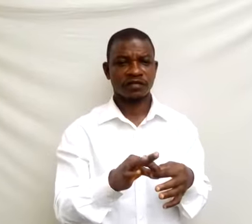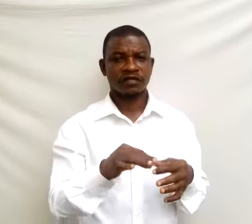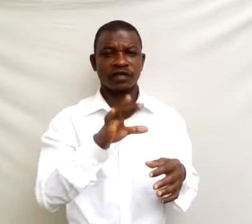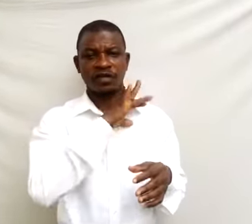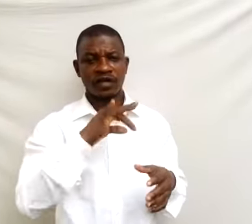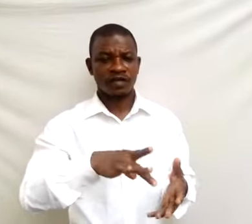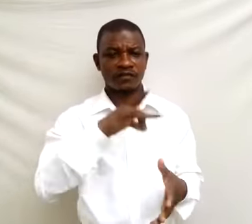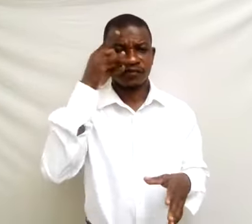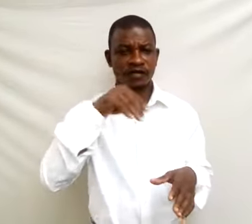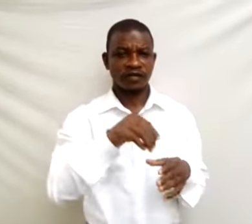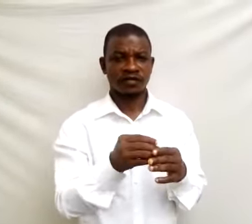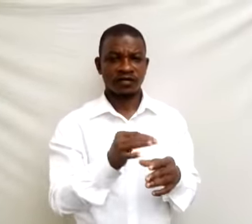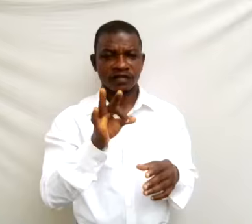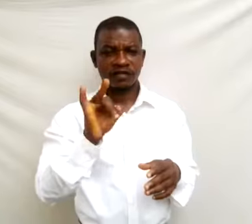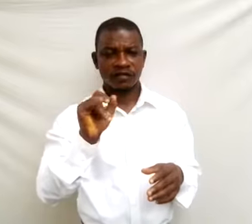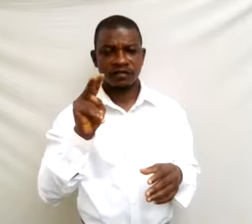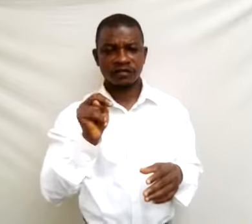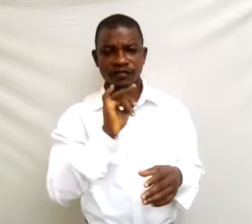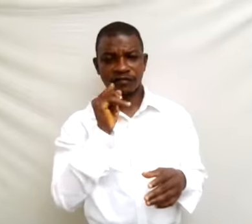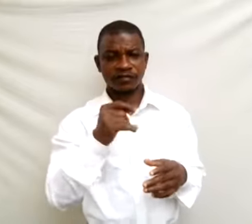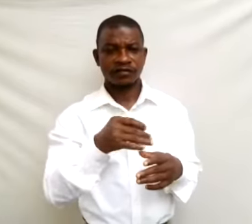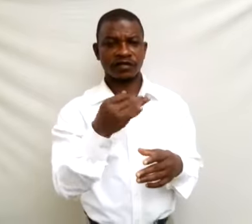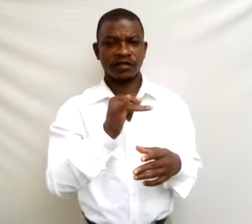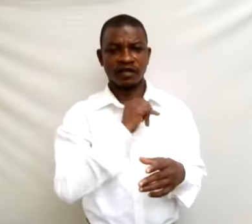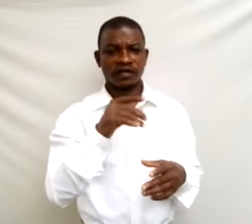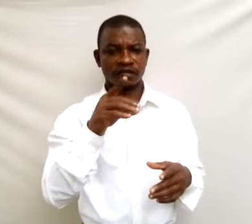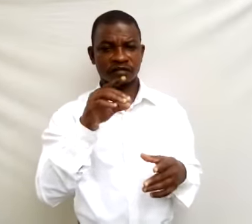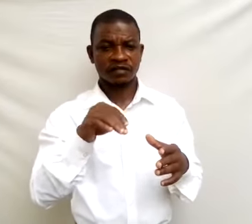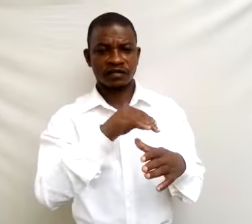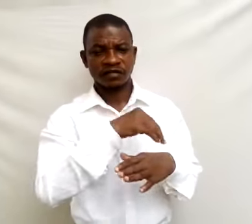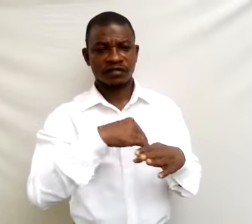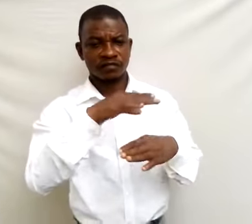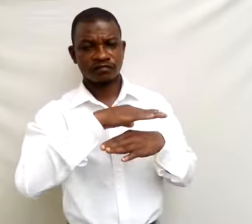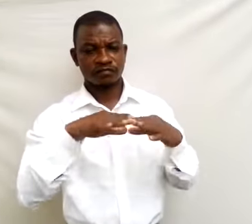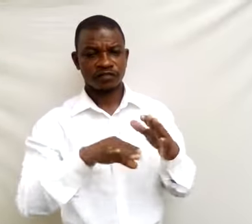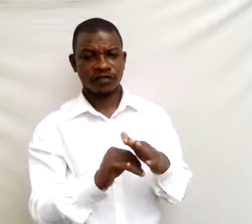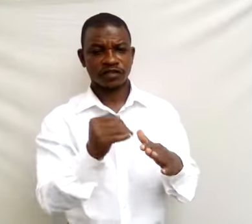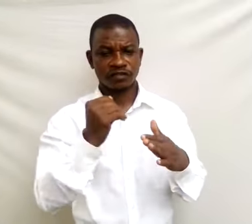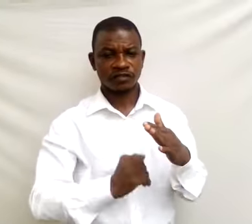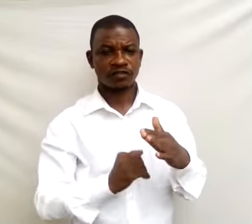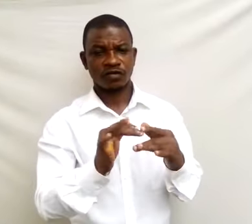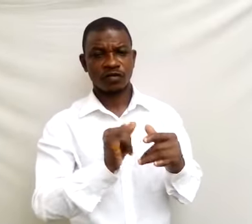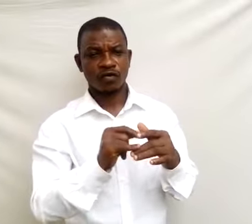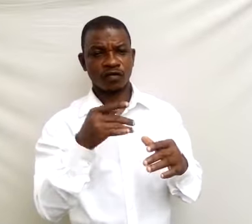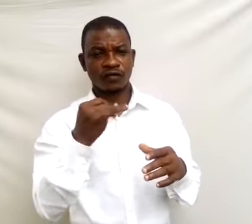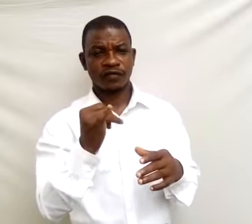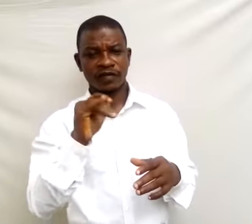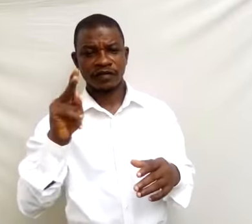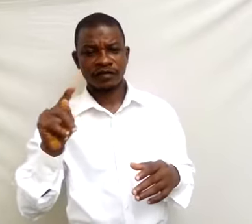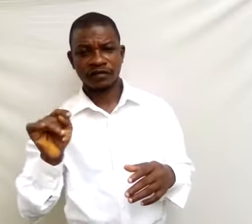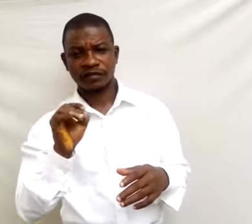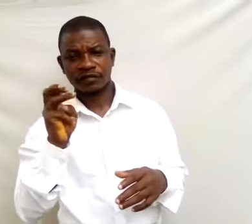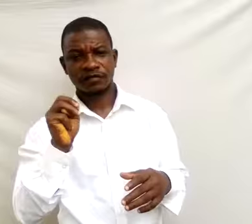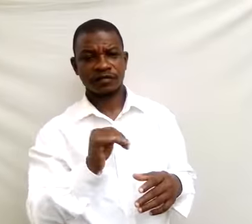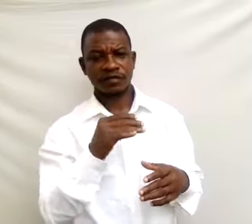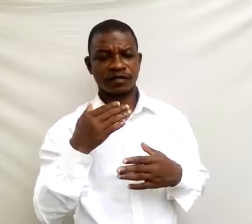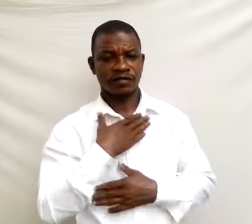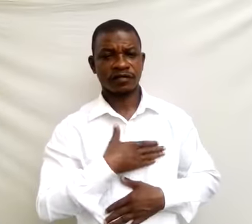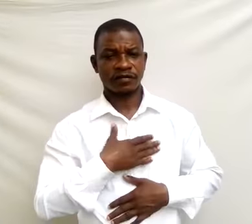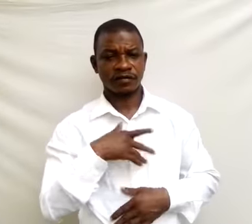find inflation and depreciation value of items. Enjoy the lesson.